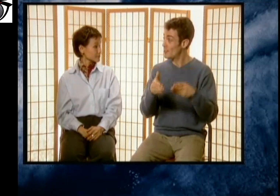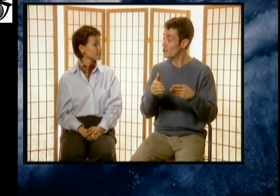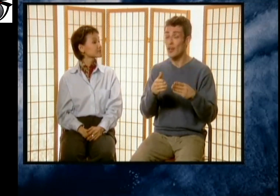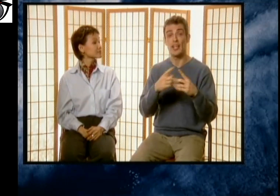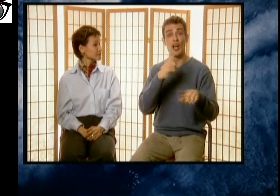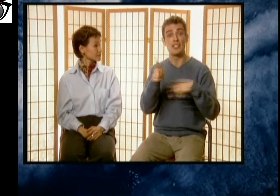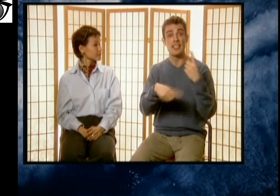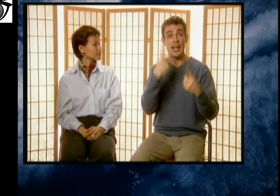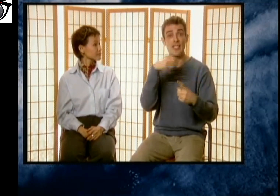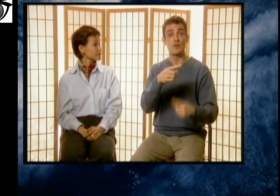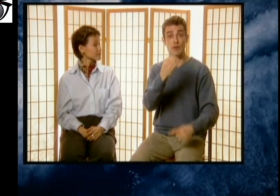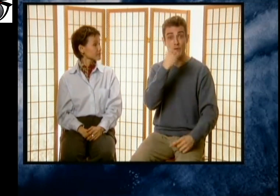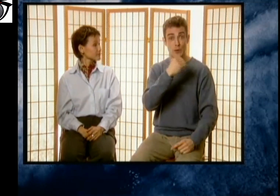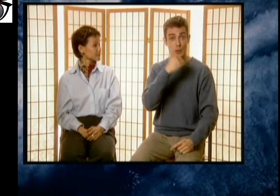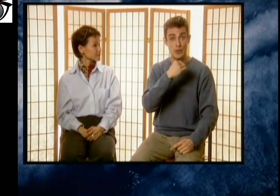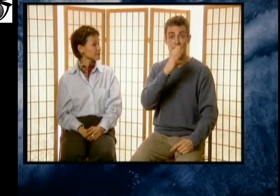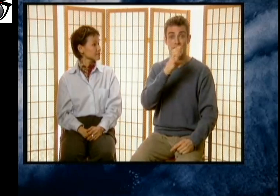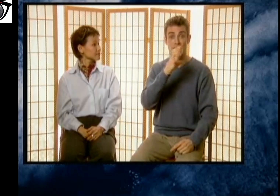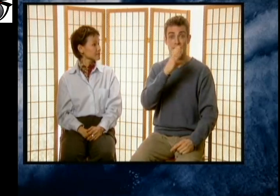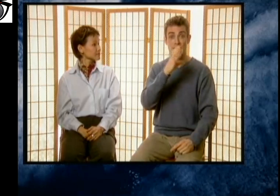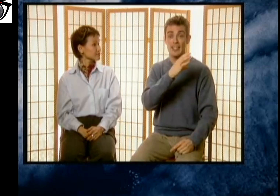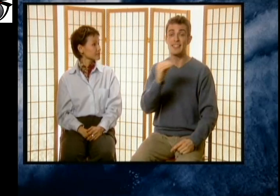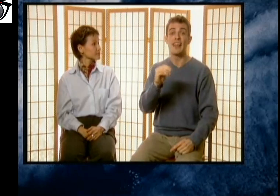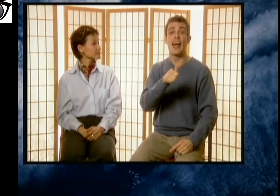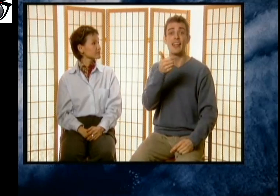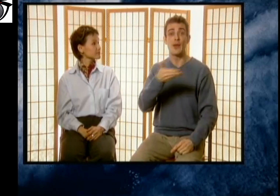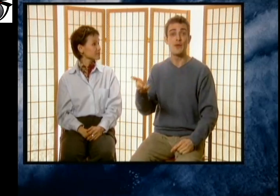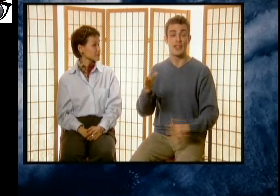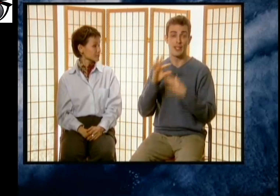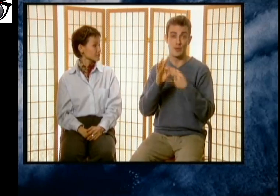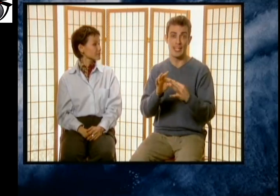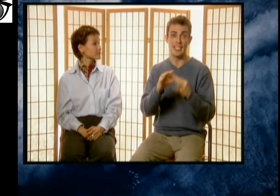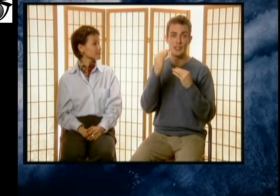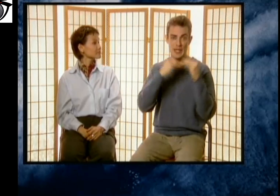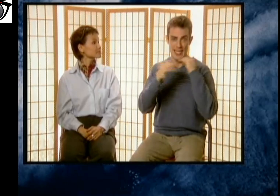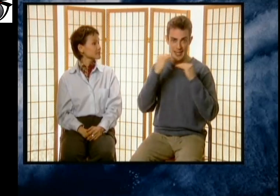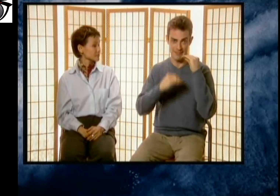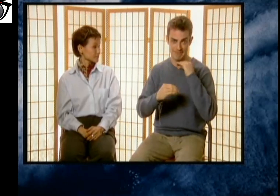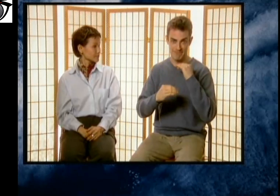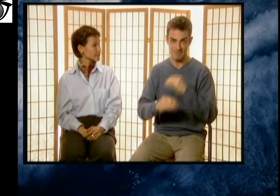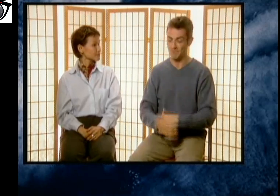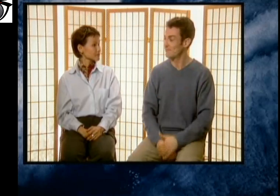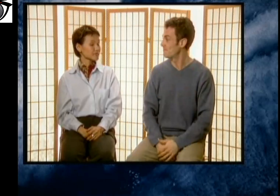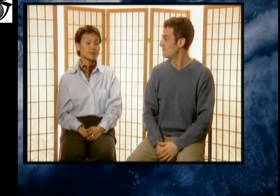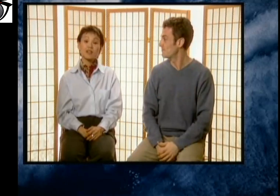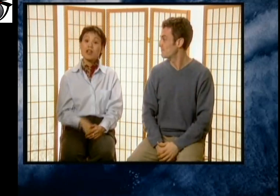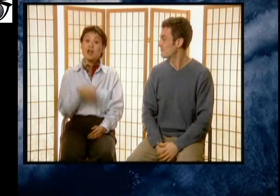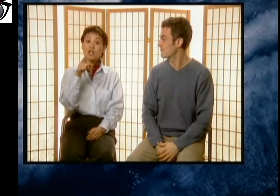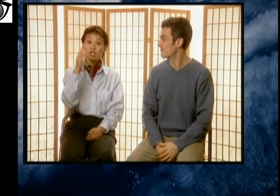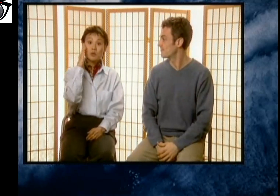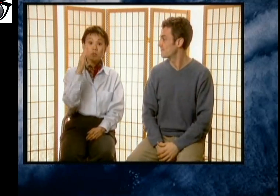They'll be concentrating on signs for food, drinks, and other things related to eating.